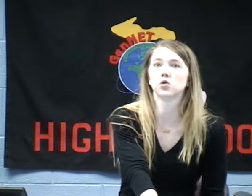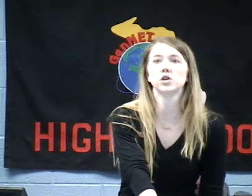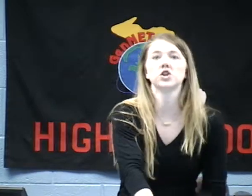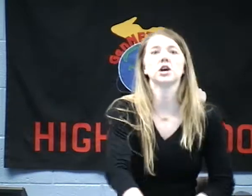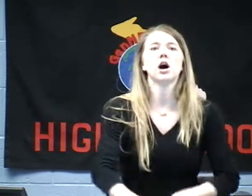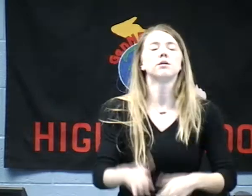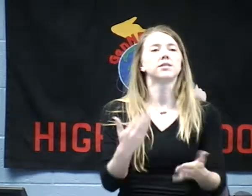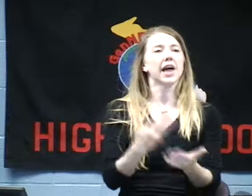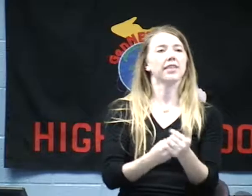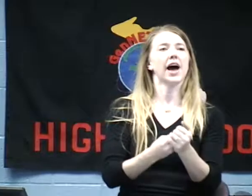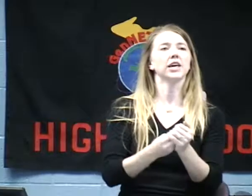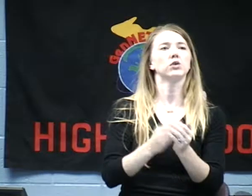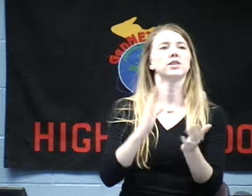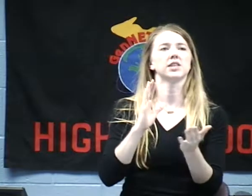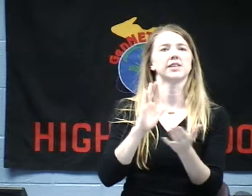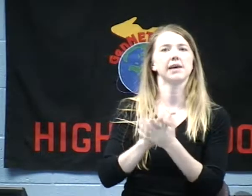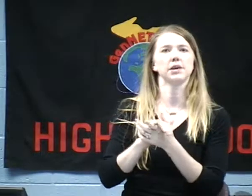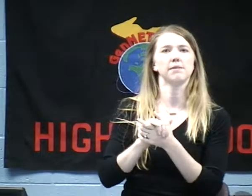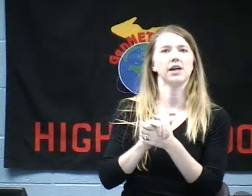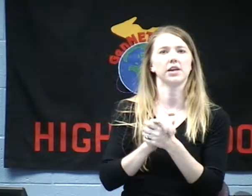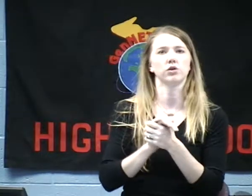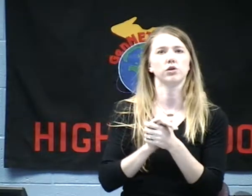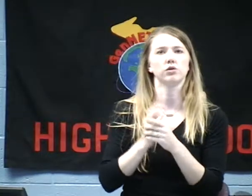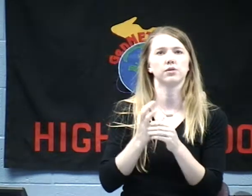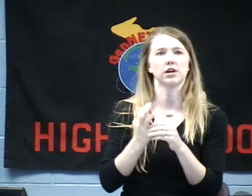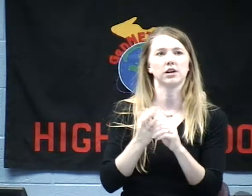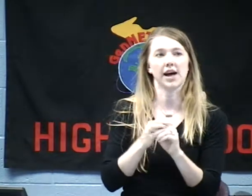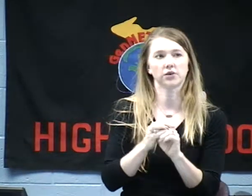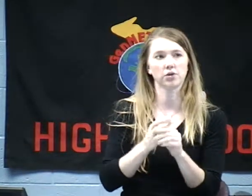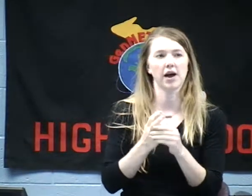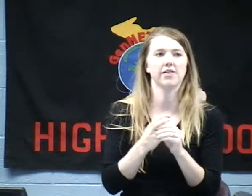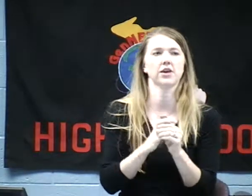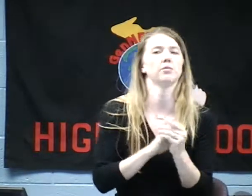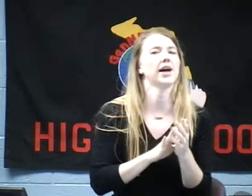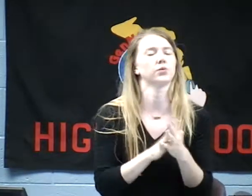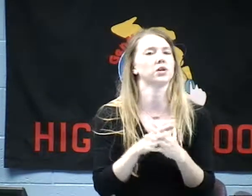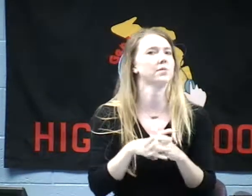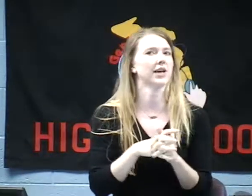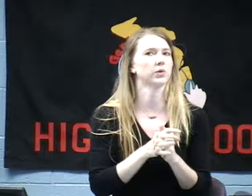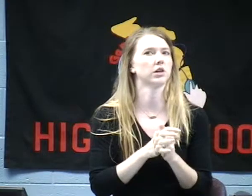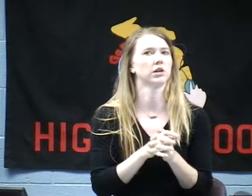Schoology, Seth, I used the same email that you used for Classroom, and then your password is password.